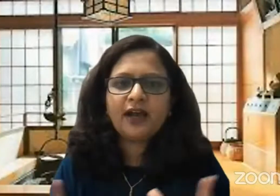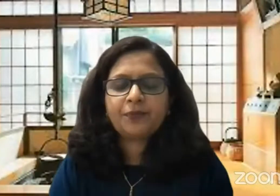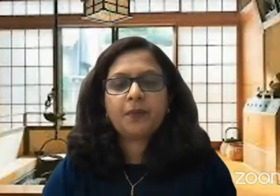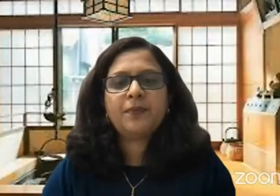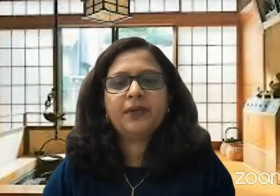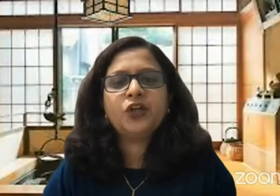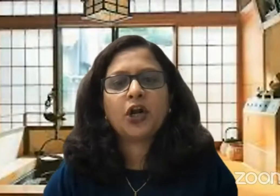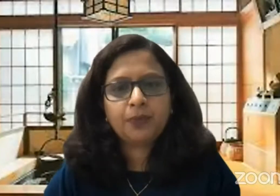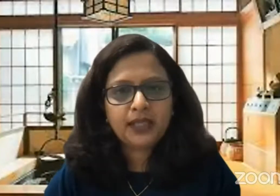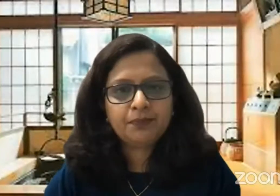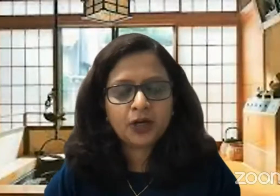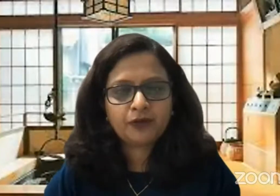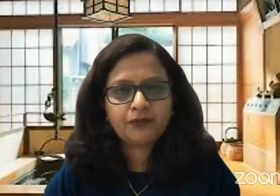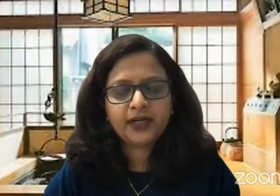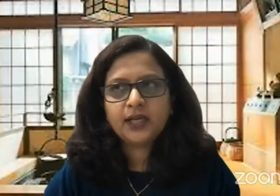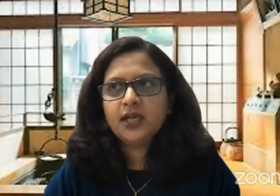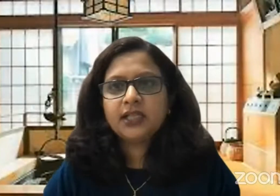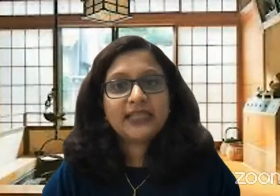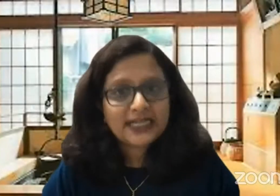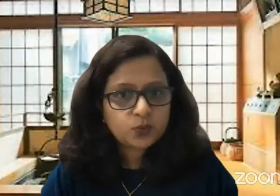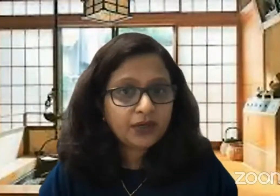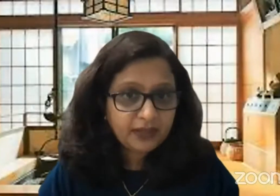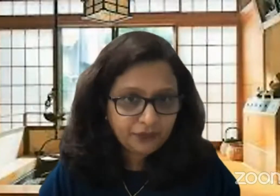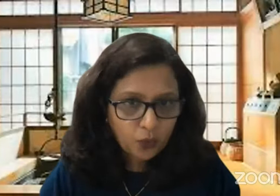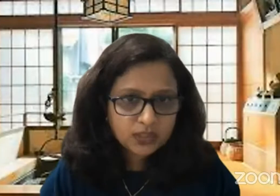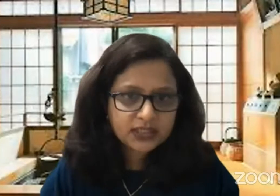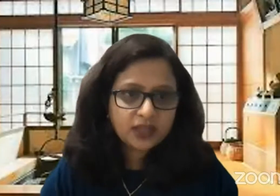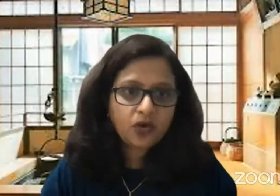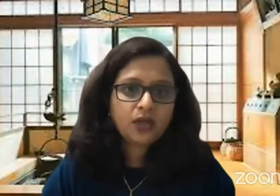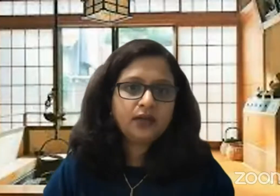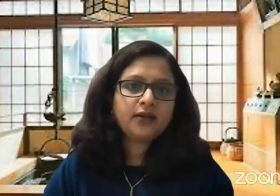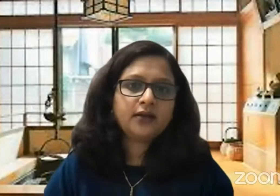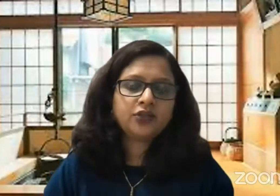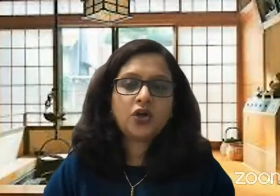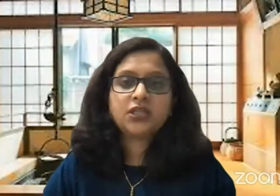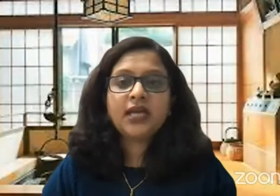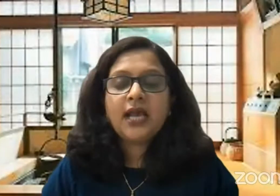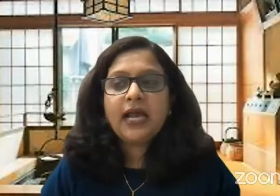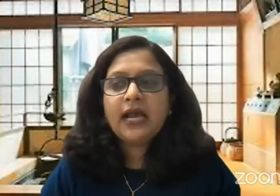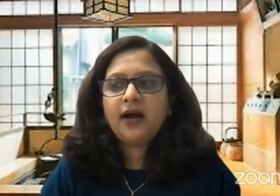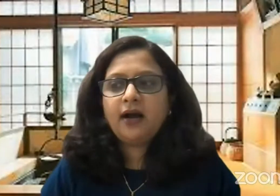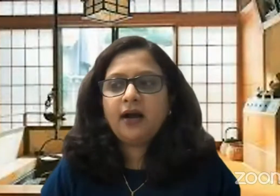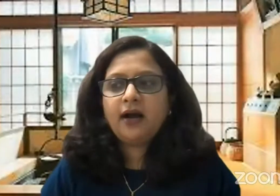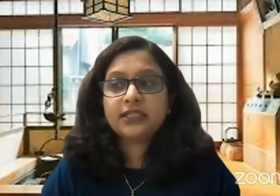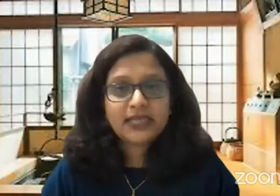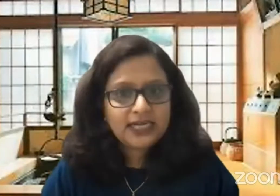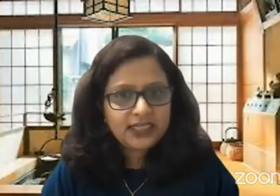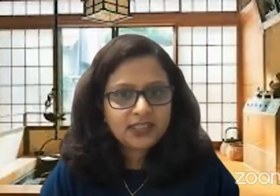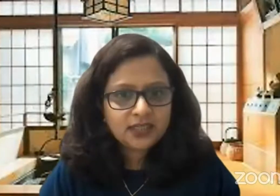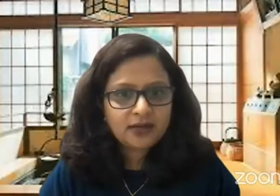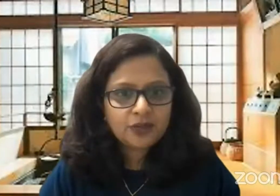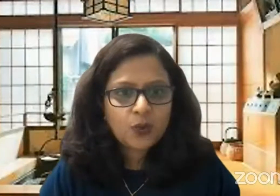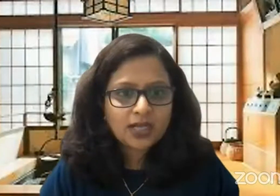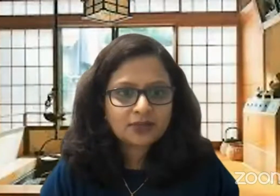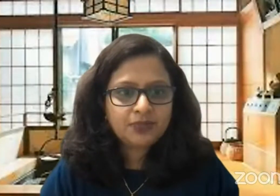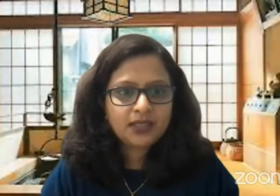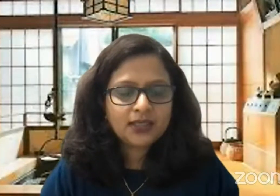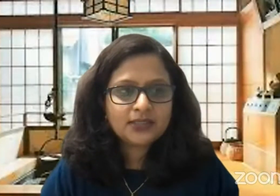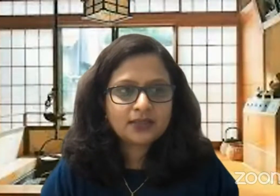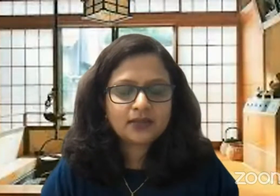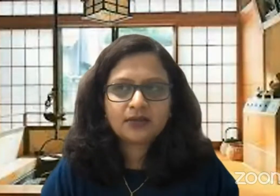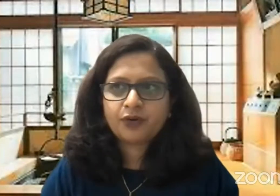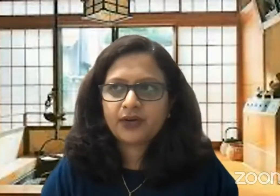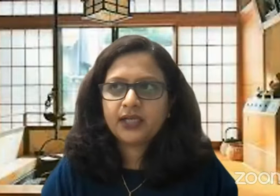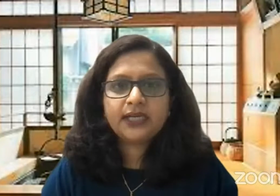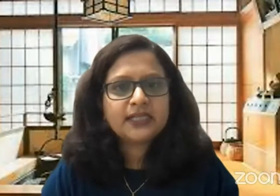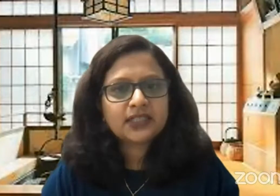that would have probably not been part of it. That's what we are focusing on, George. The challenge you asked me, is